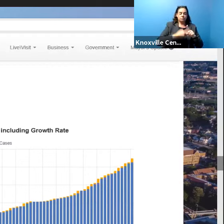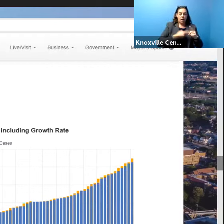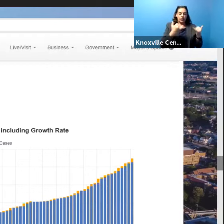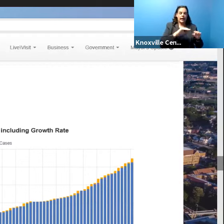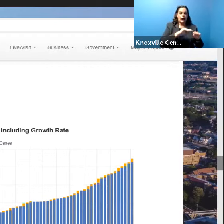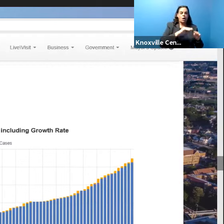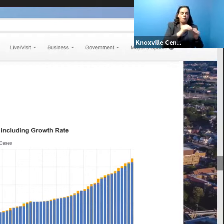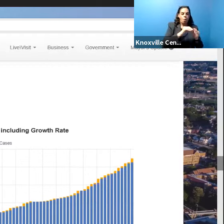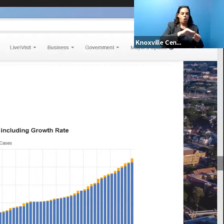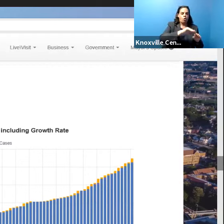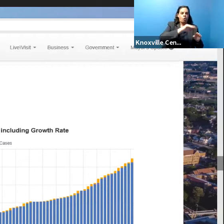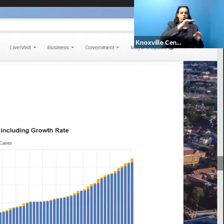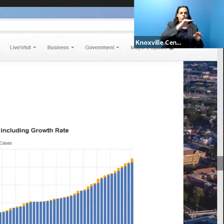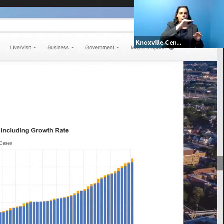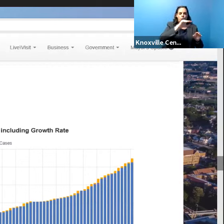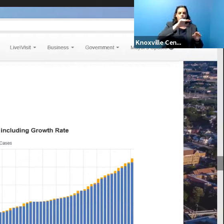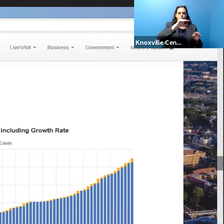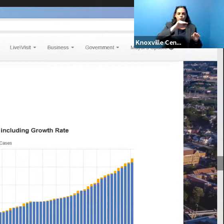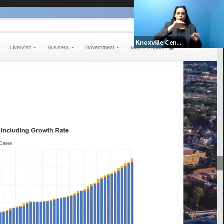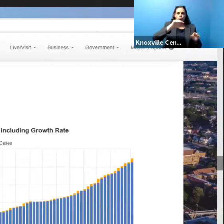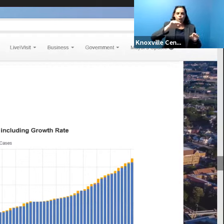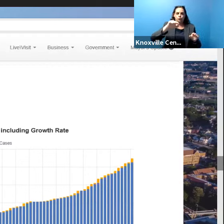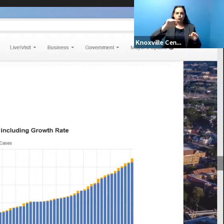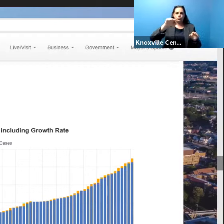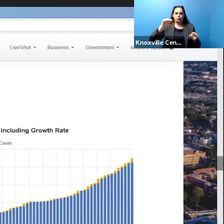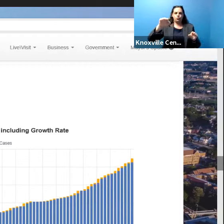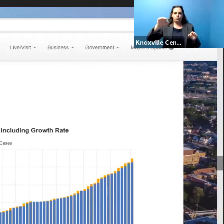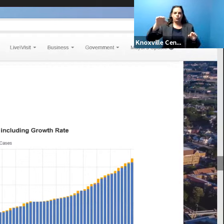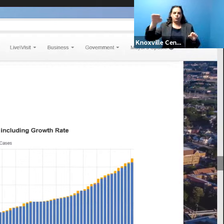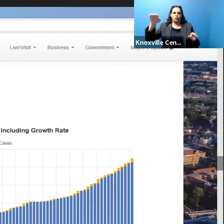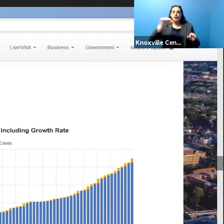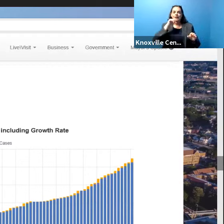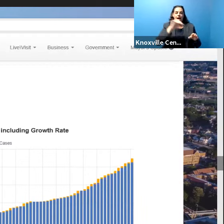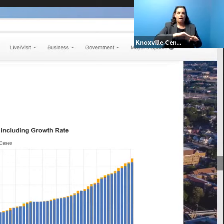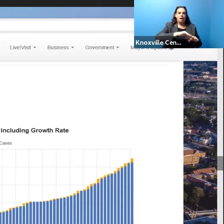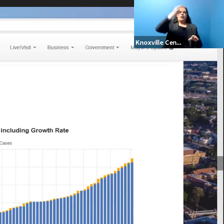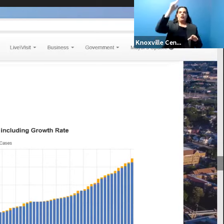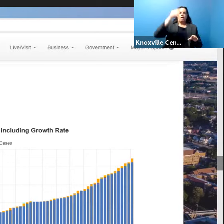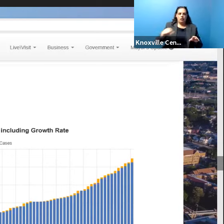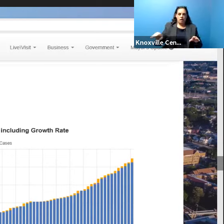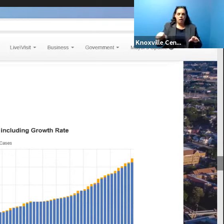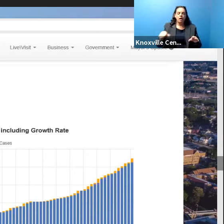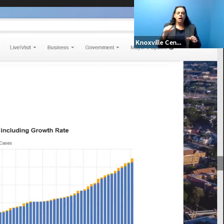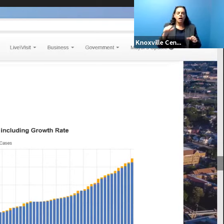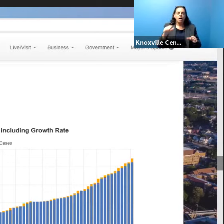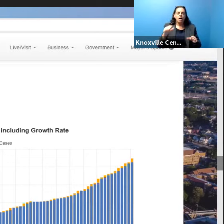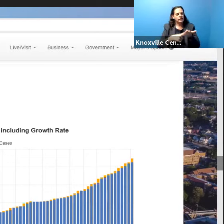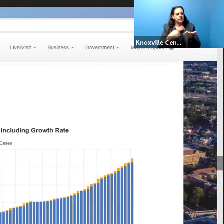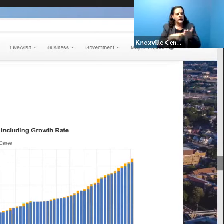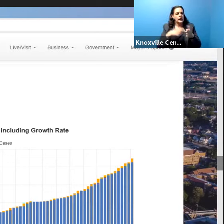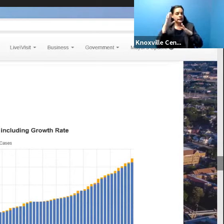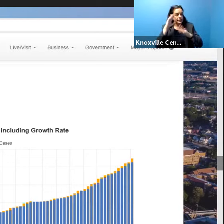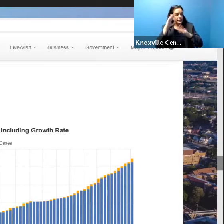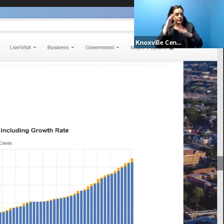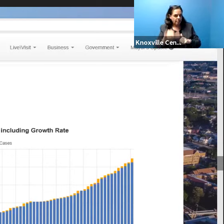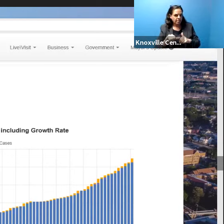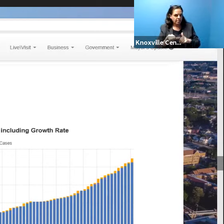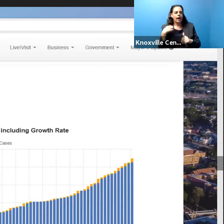more steady and stable increase in cases, which is what we've been talking about to expect and that we are able to handle at this